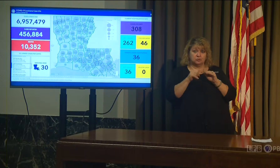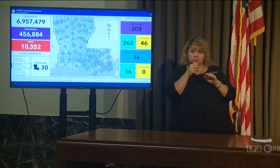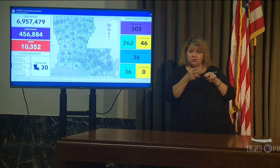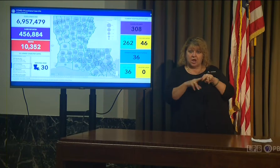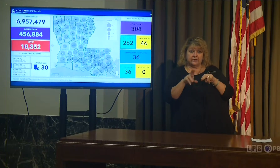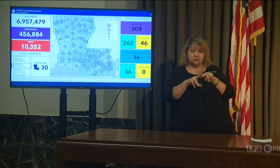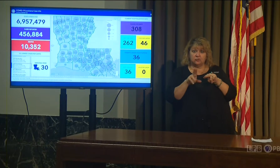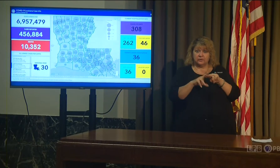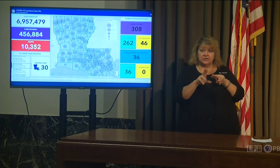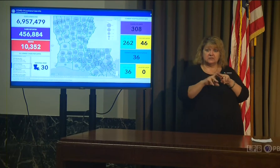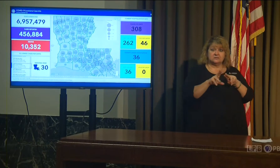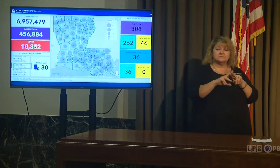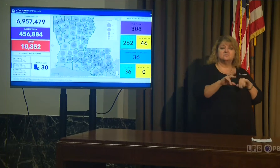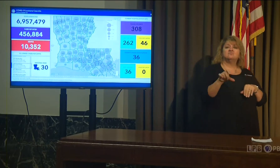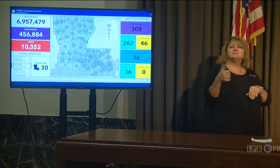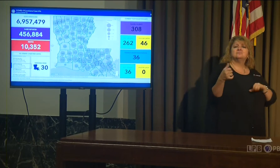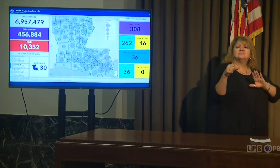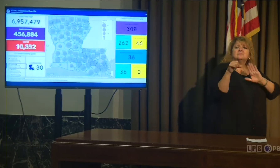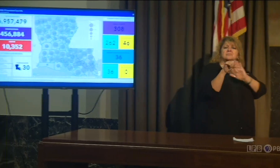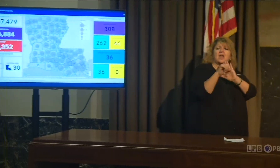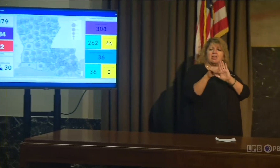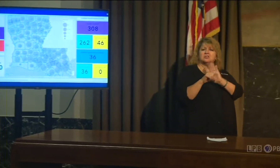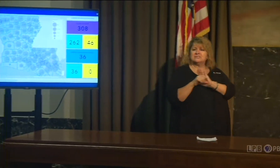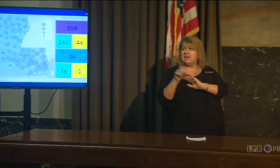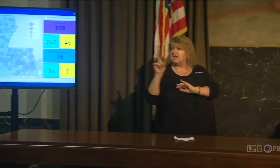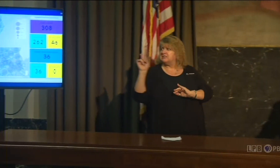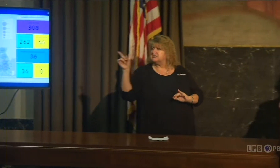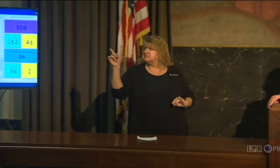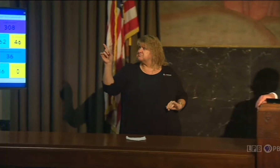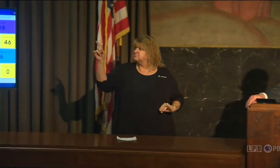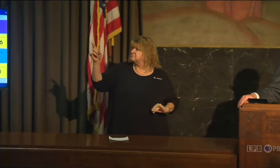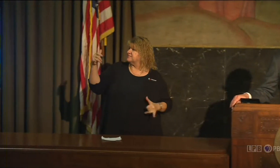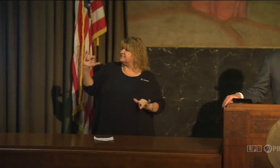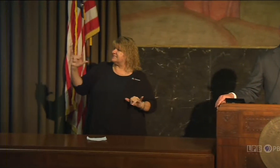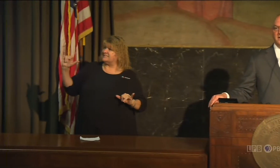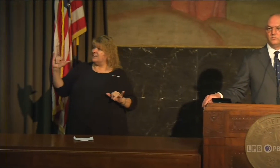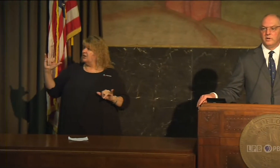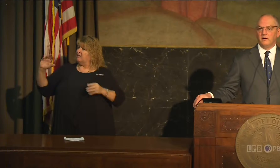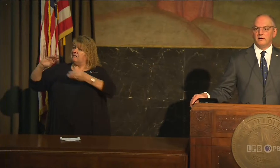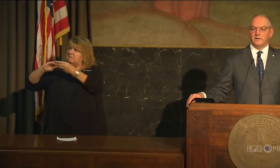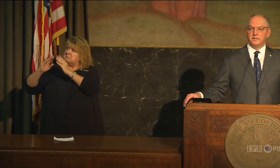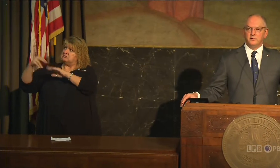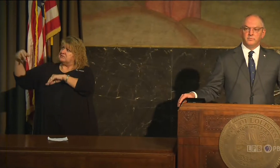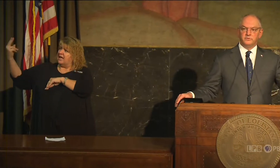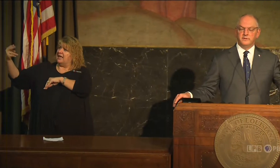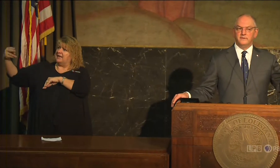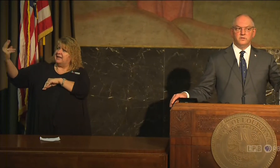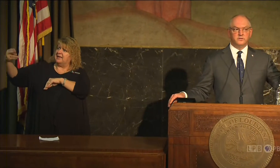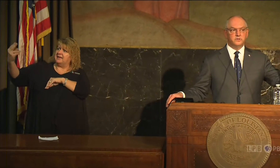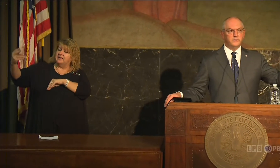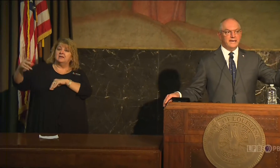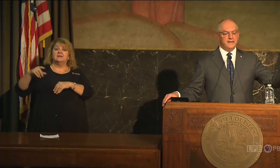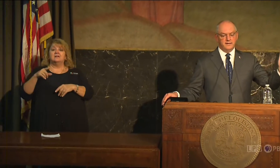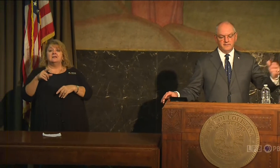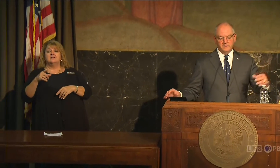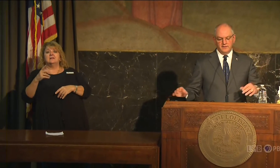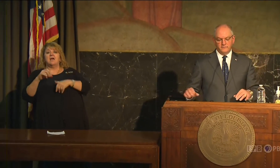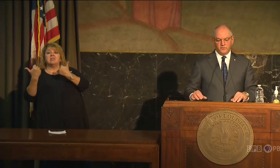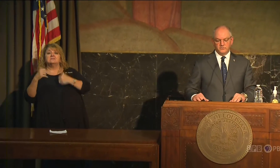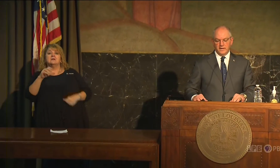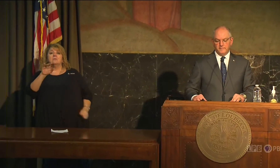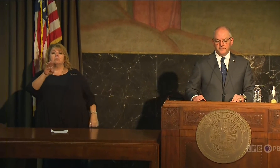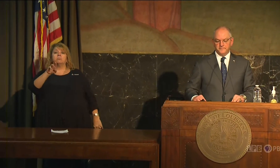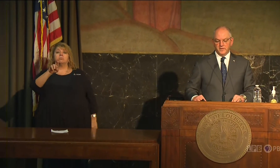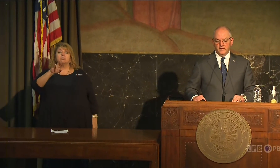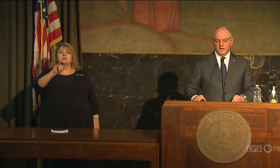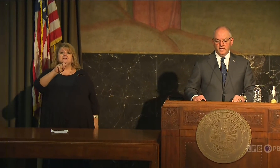doing as well as we are. There's certainly other countries in the world that are not doing as well as we are. Look to Brazil, look to India,